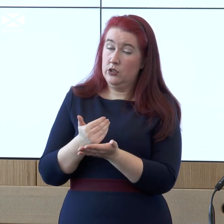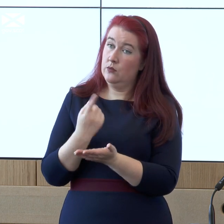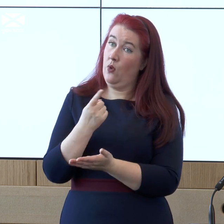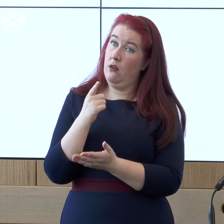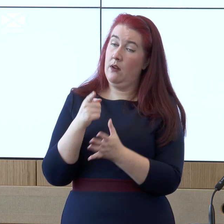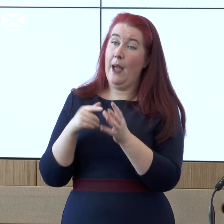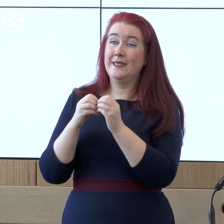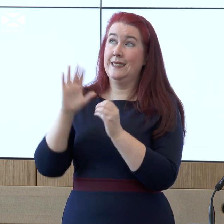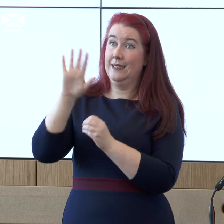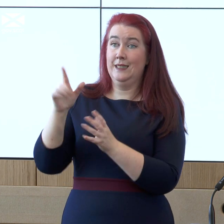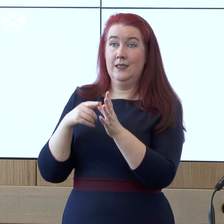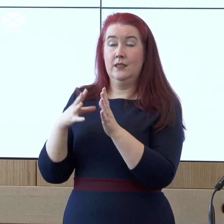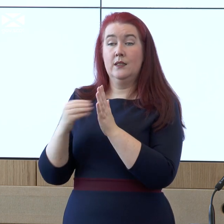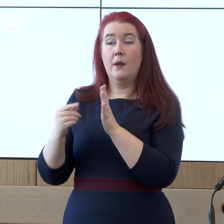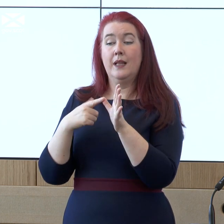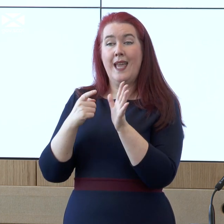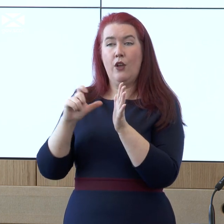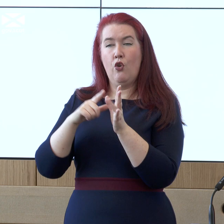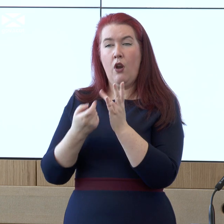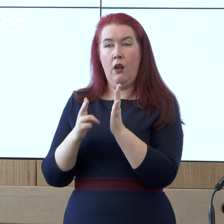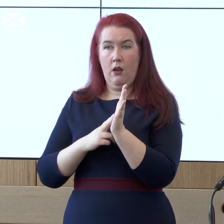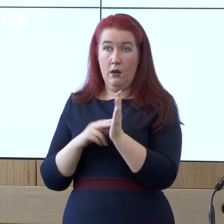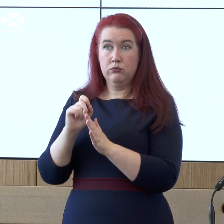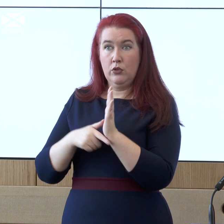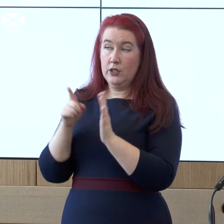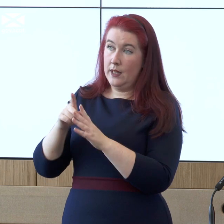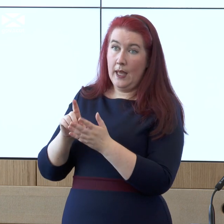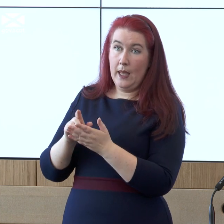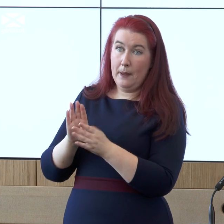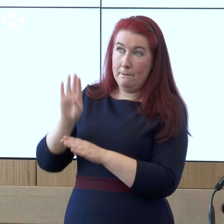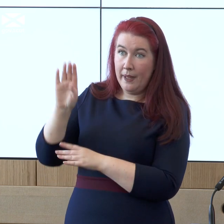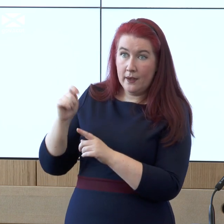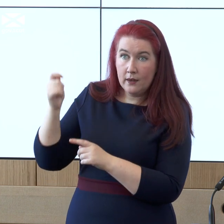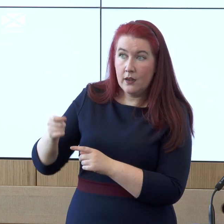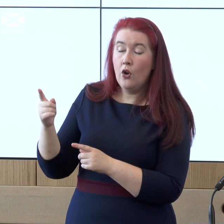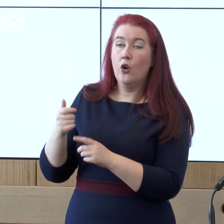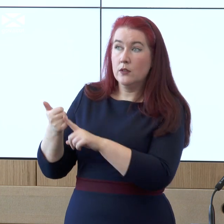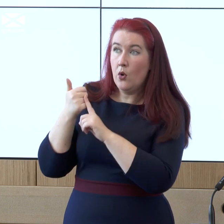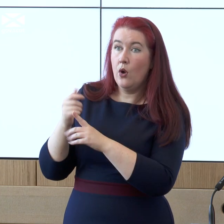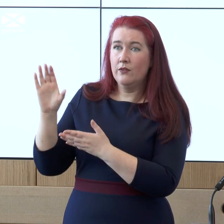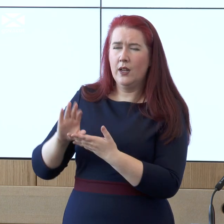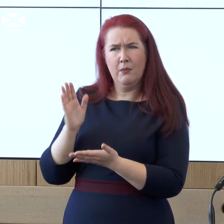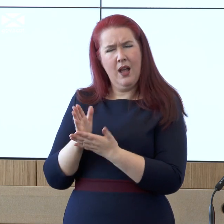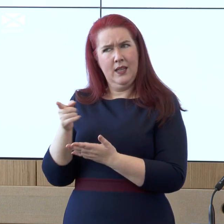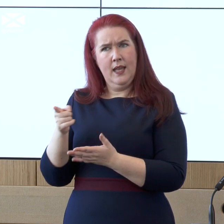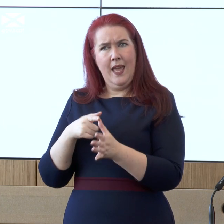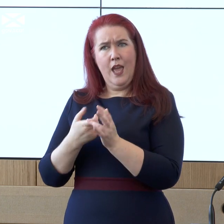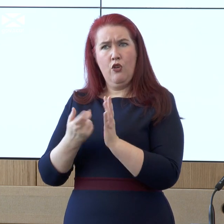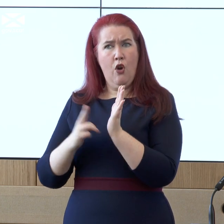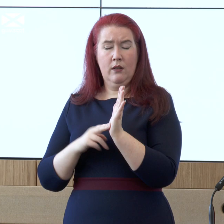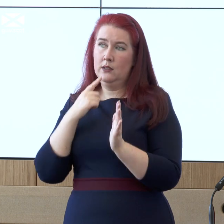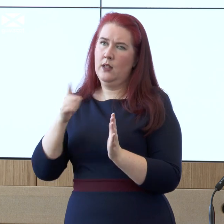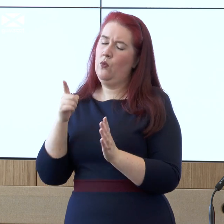in Aberdeenshire, which recently bid for support and funding. Despite the fact that Acorn was considered the most advanced